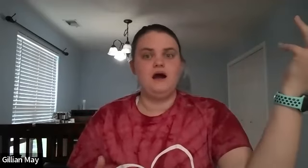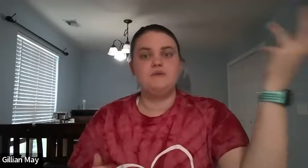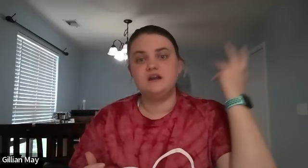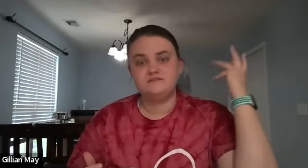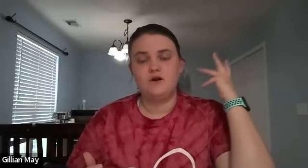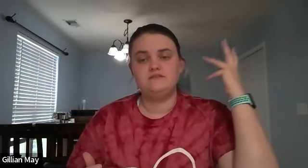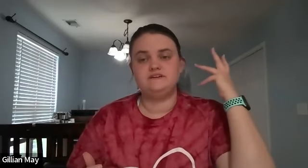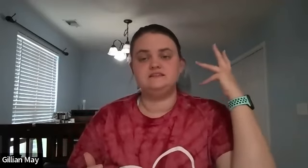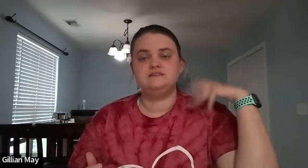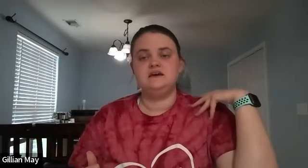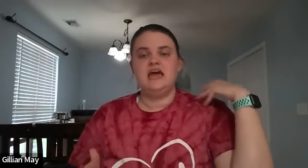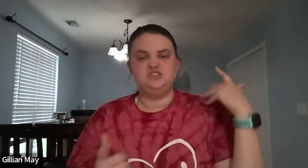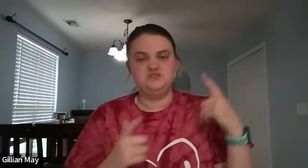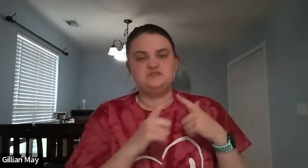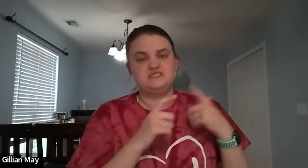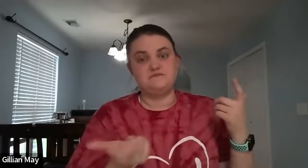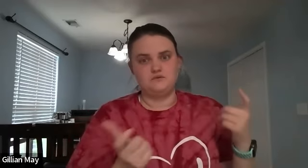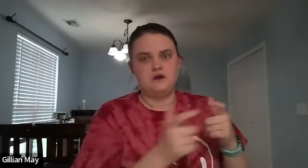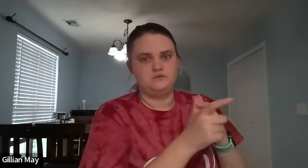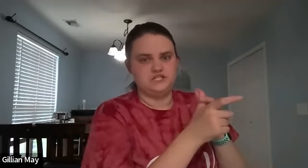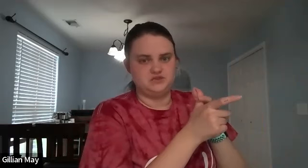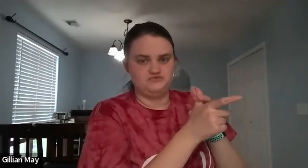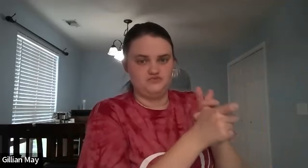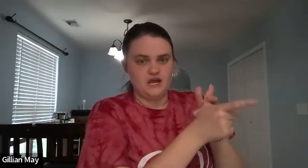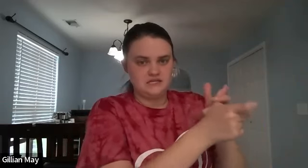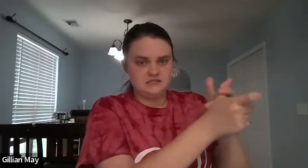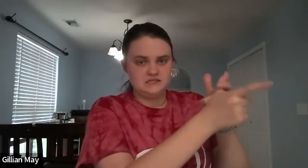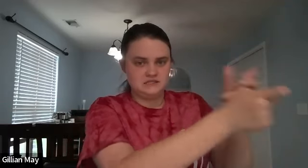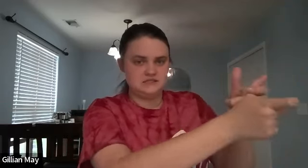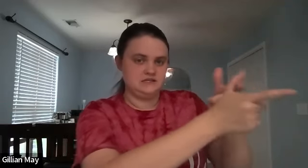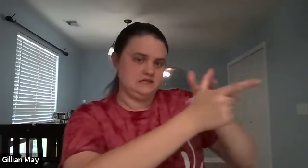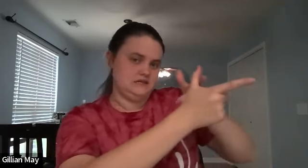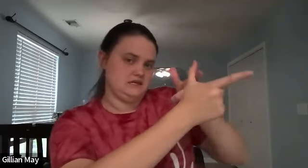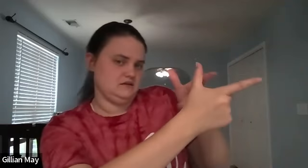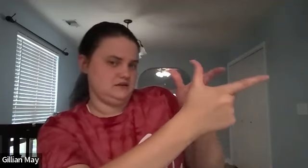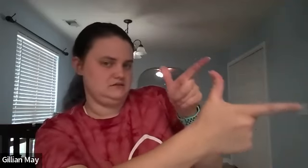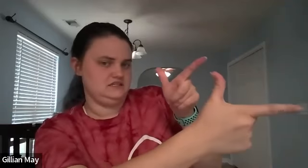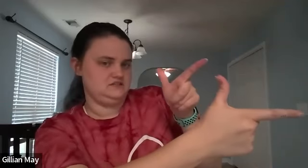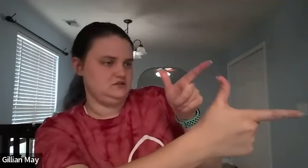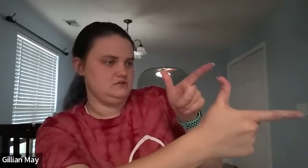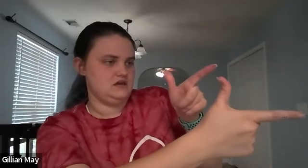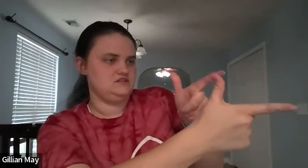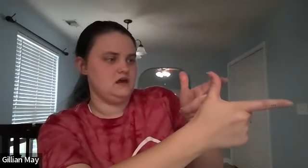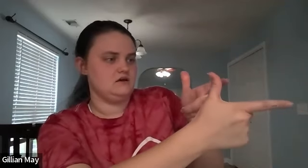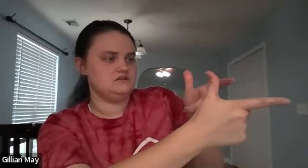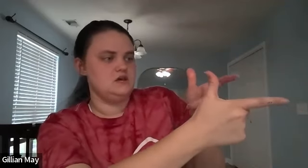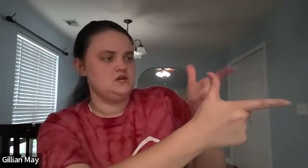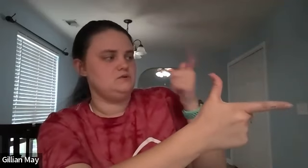I'm running for office, and you use the sign for run, which is run, and like it's like 2 L's. You have